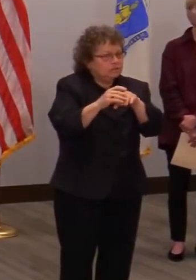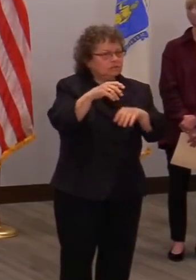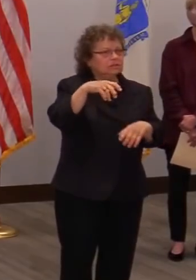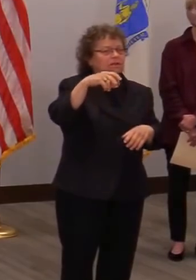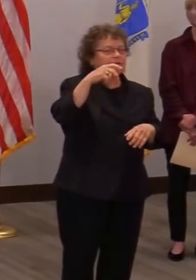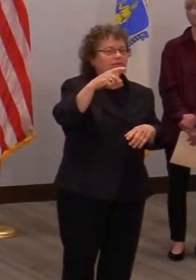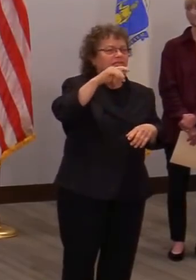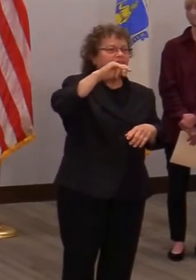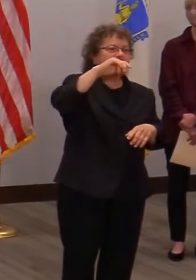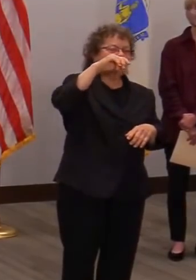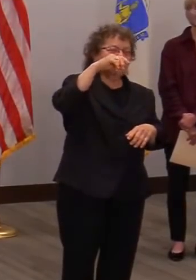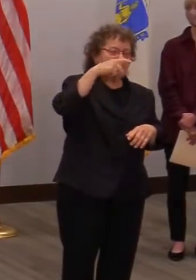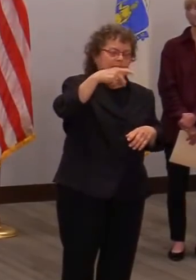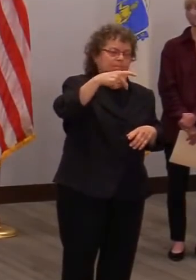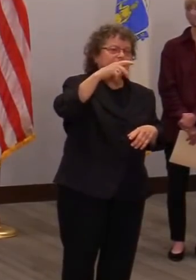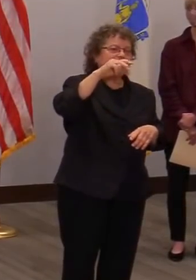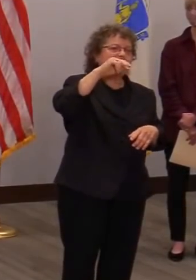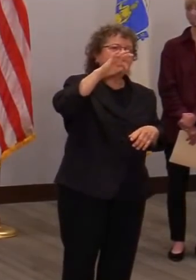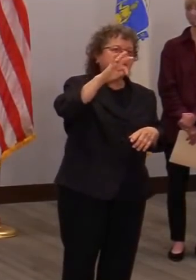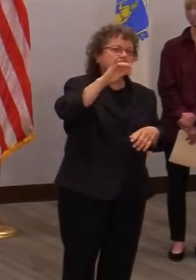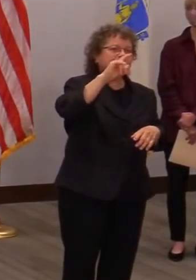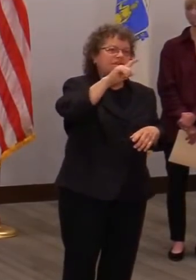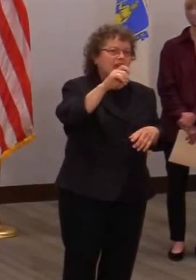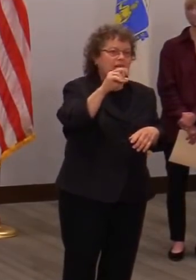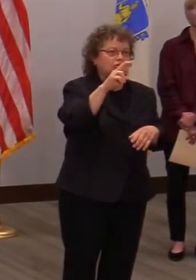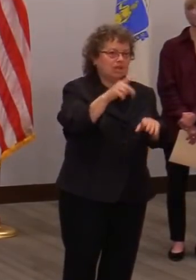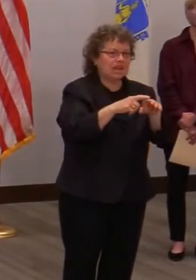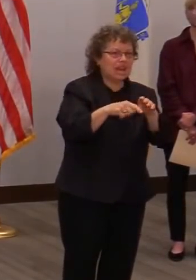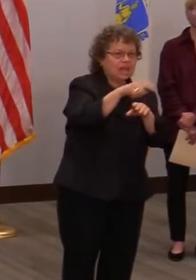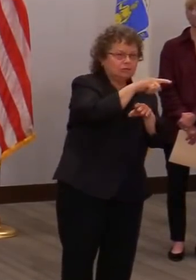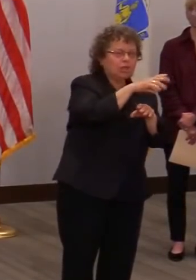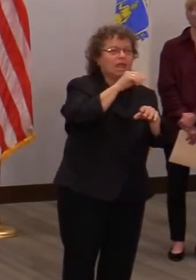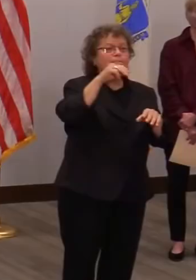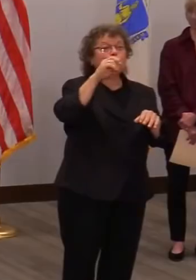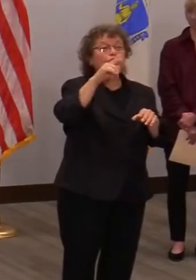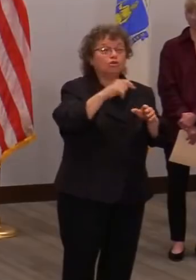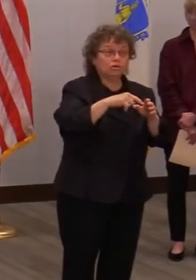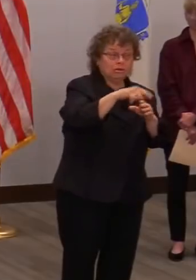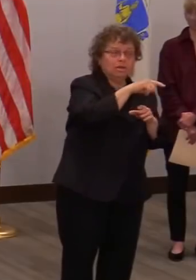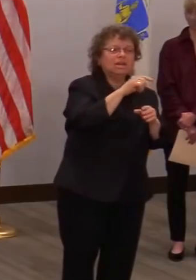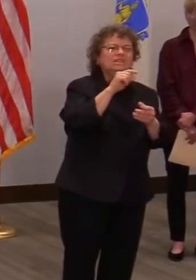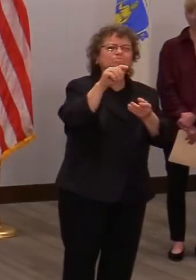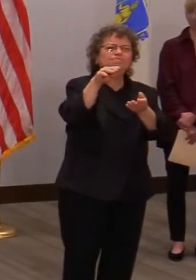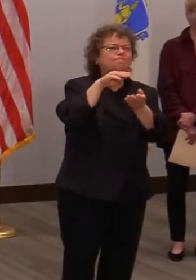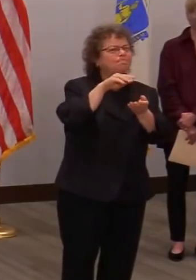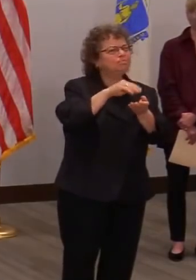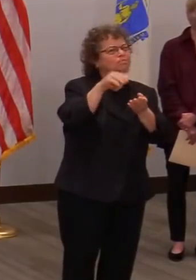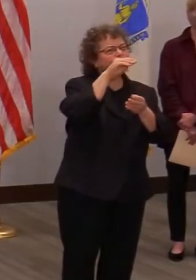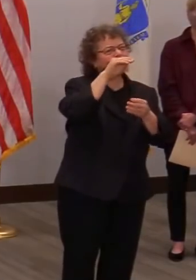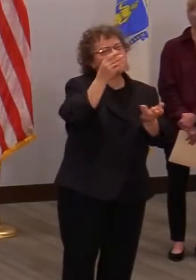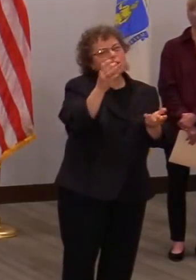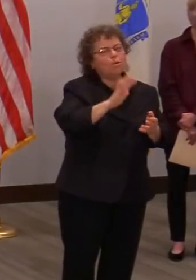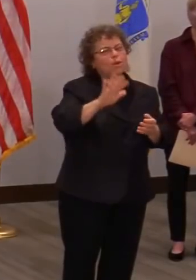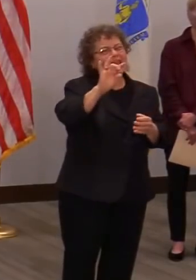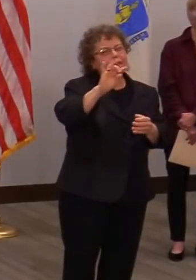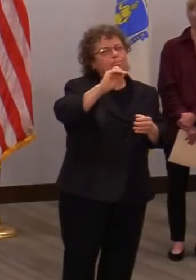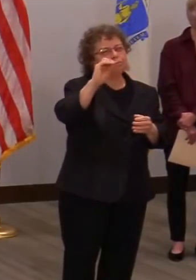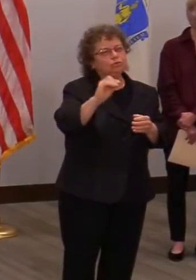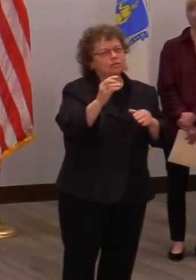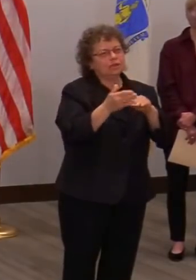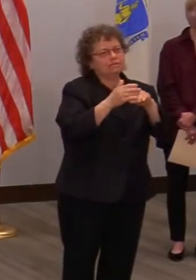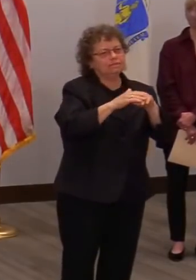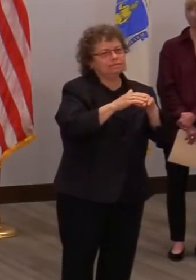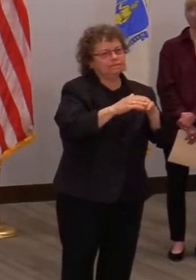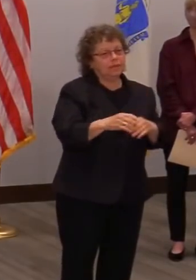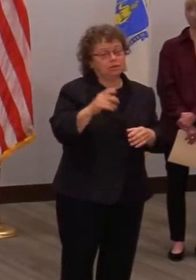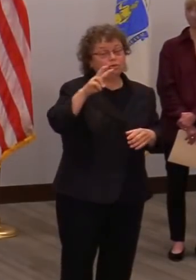next week, something around 8%. In addition, this week the federal government's directly allocated